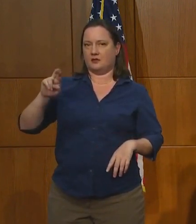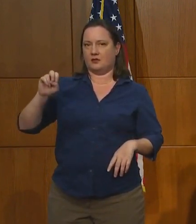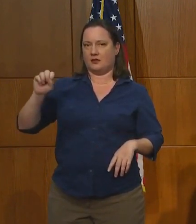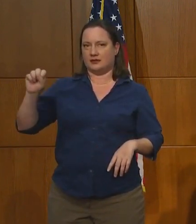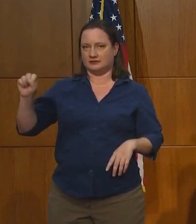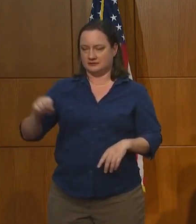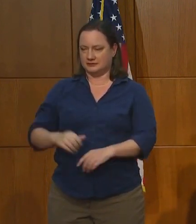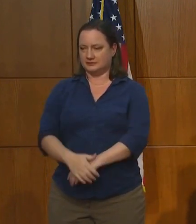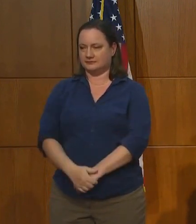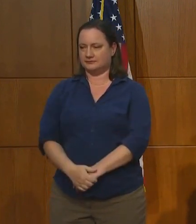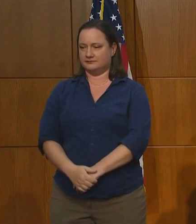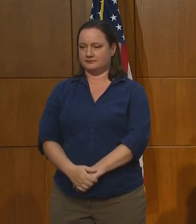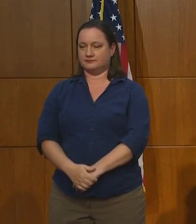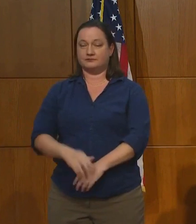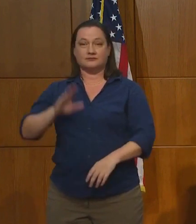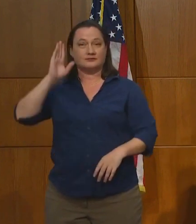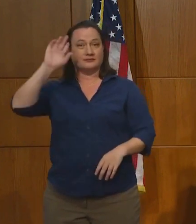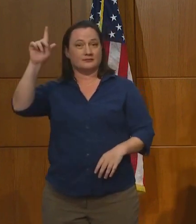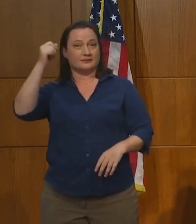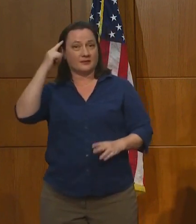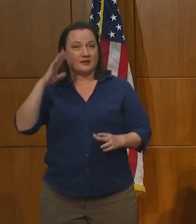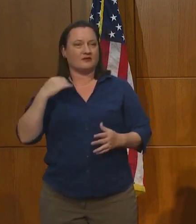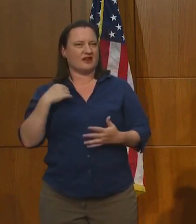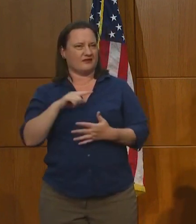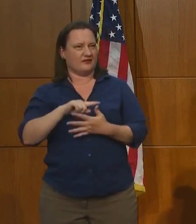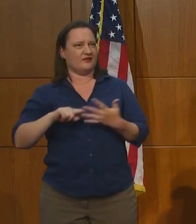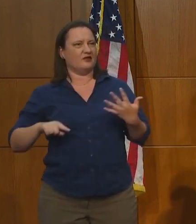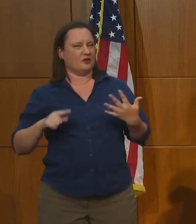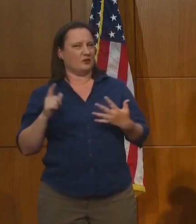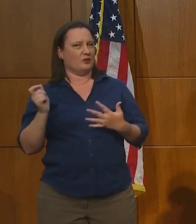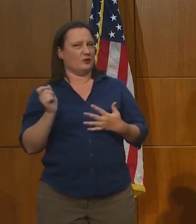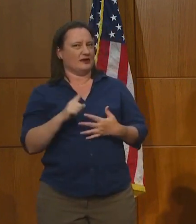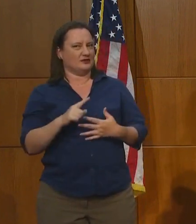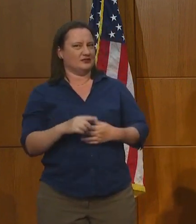Hi, Governor. Good afternoon. I have a series of questions.